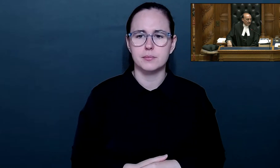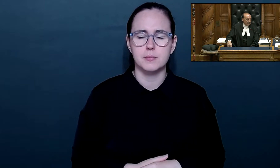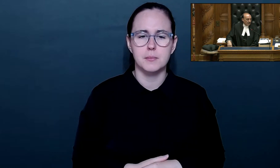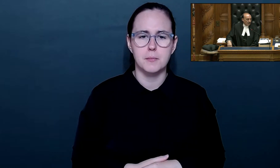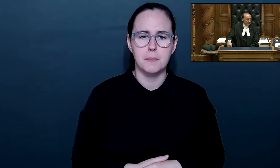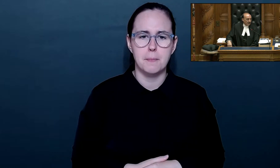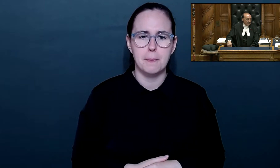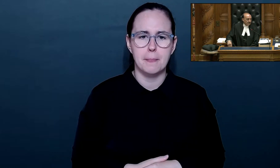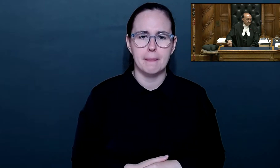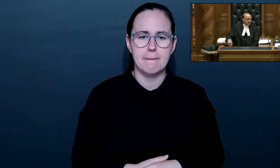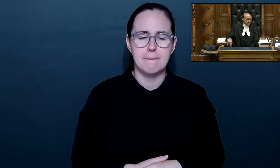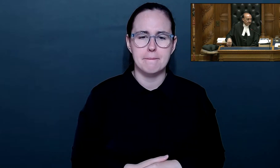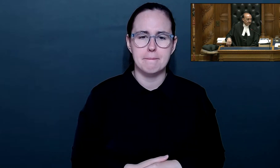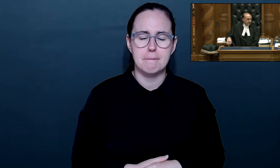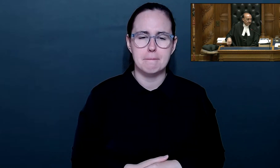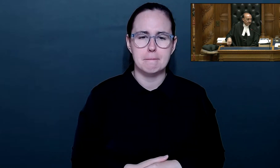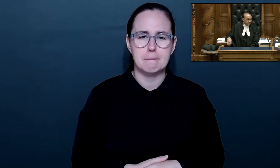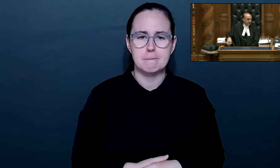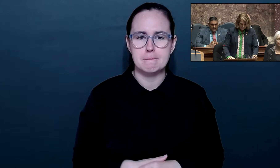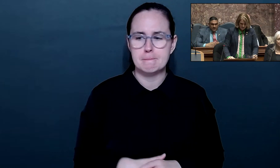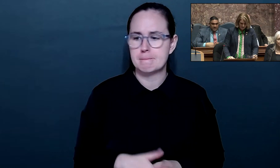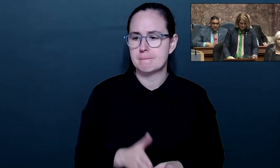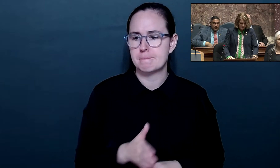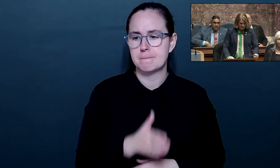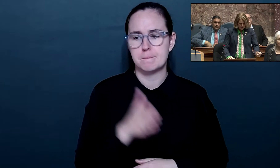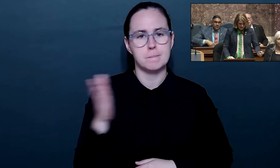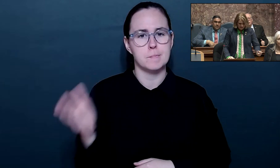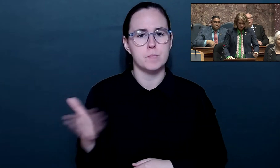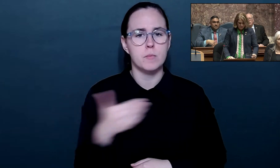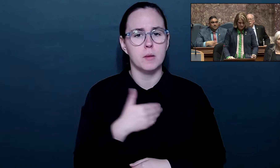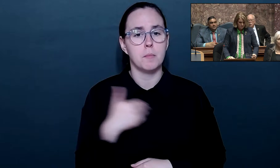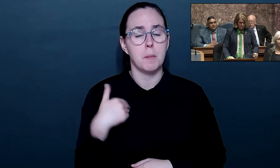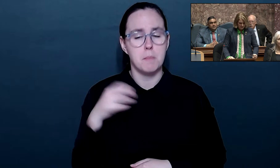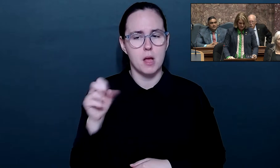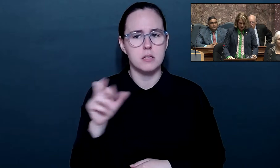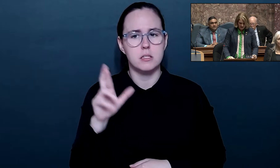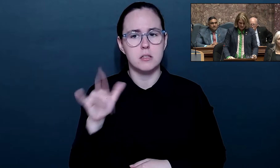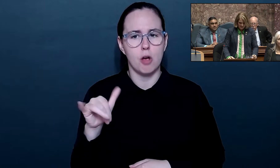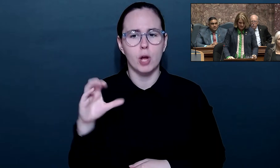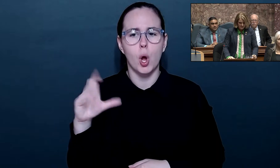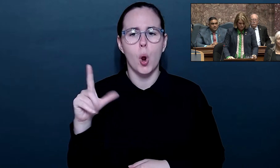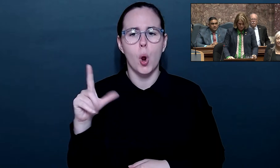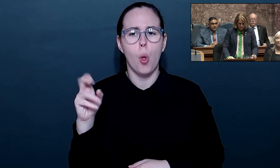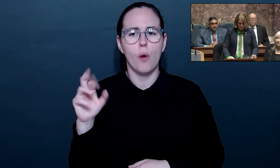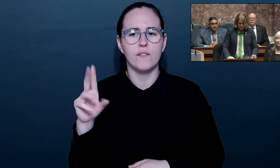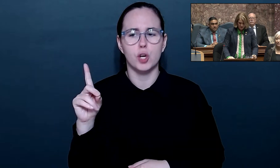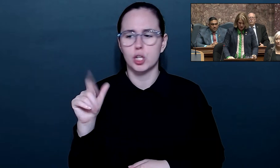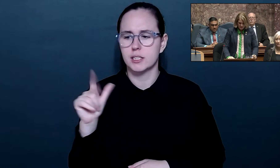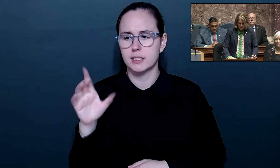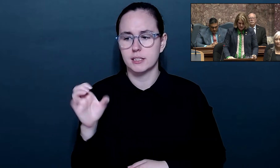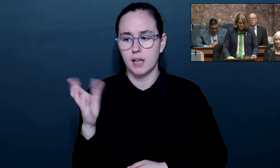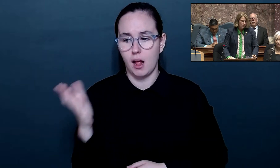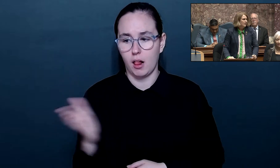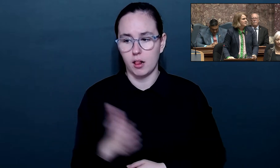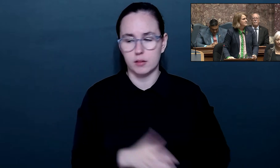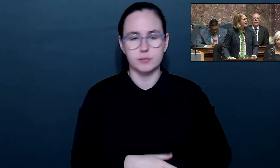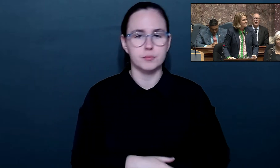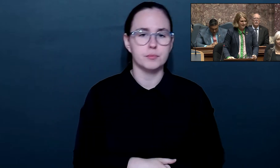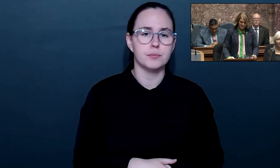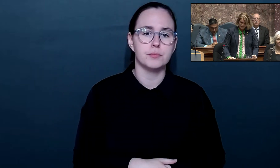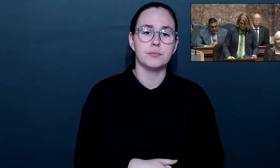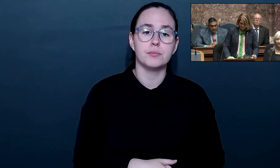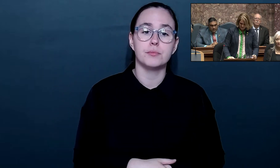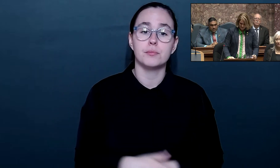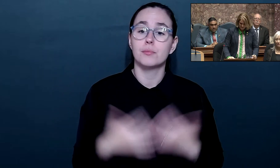Member for Surrey Cloverdale. Thank you, Honourable Speaker. Today, we do recognize that it is World Autism Awareness